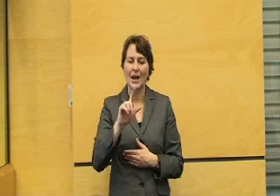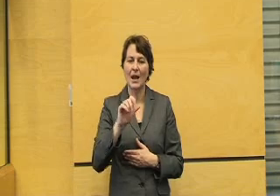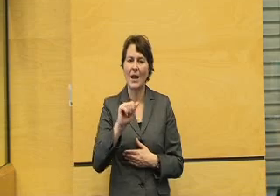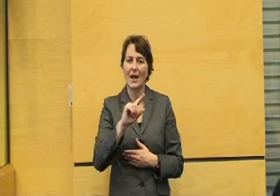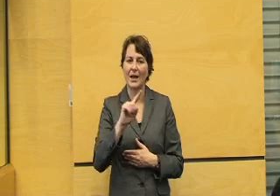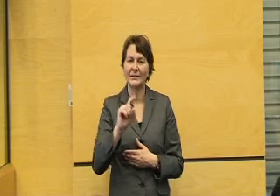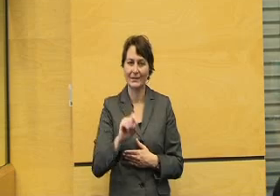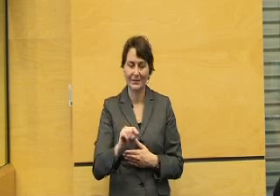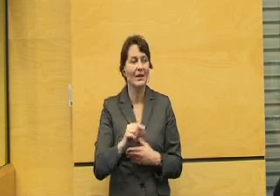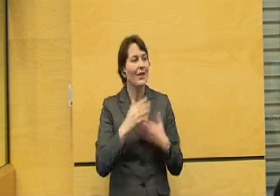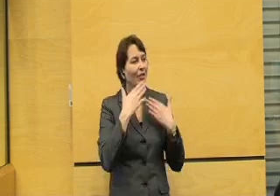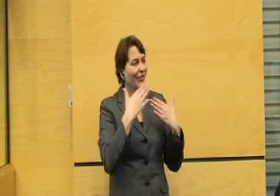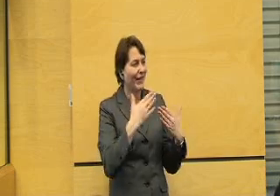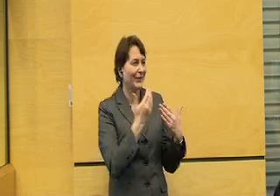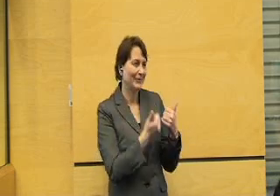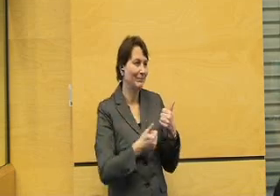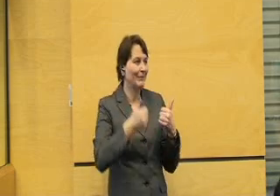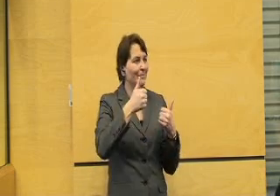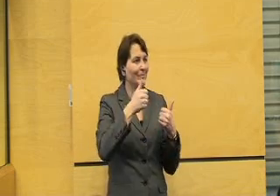Thank you, Madam Chair.